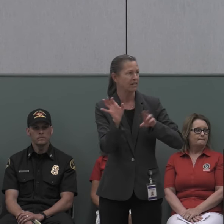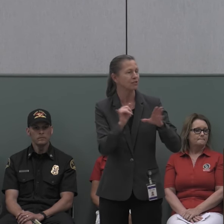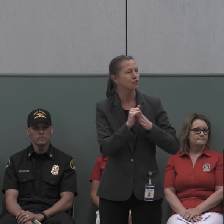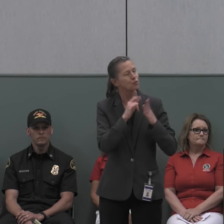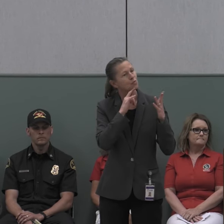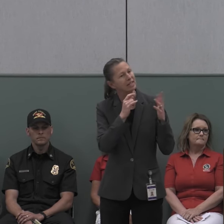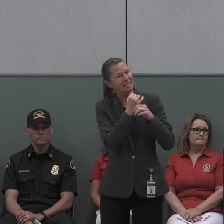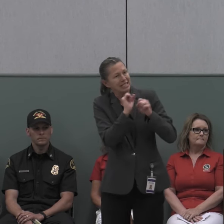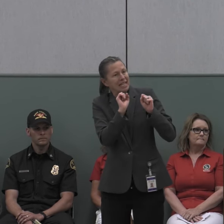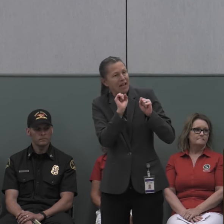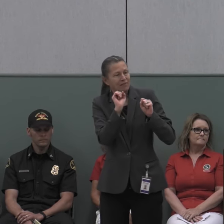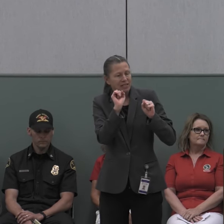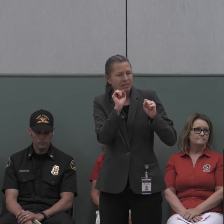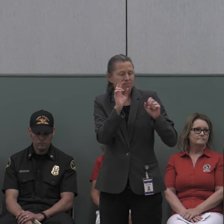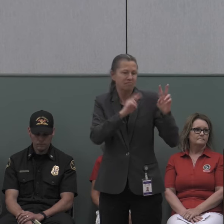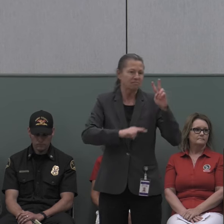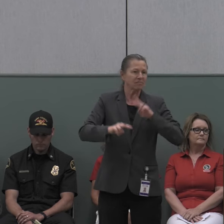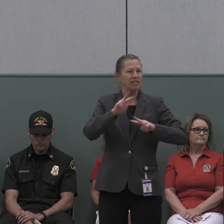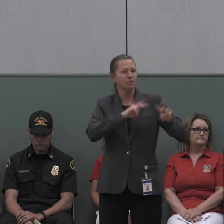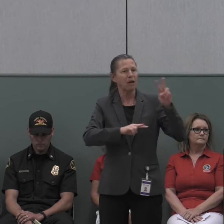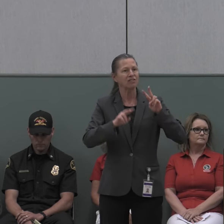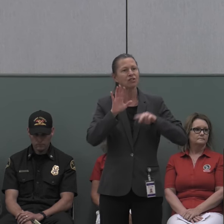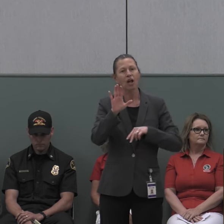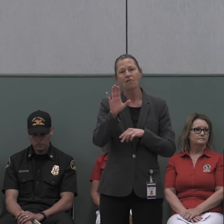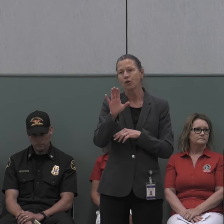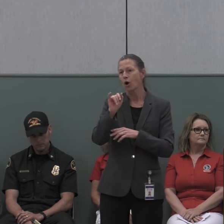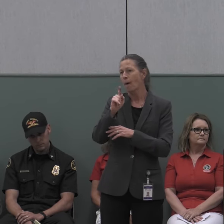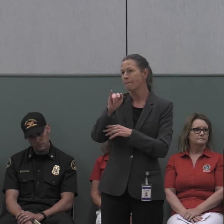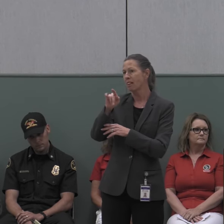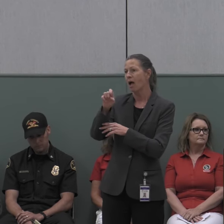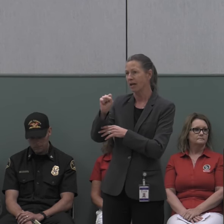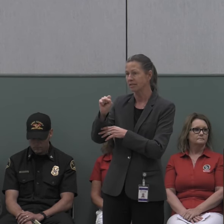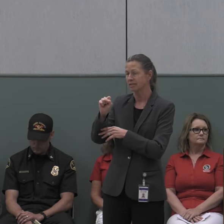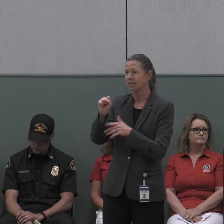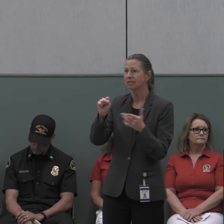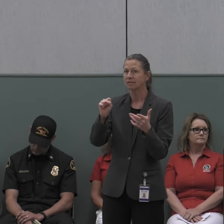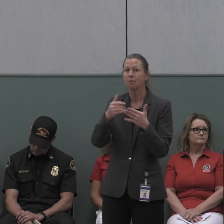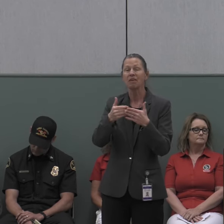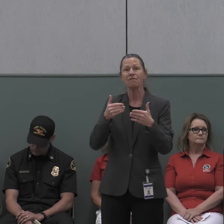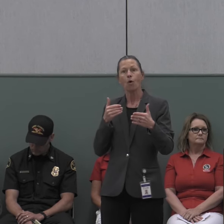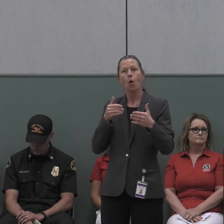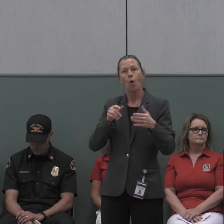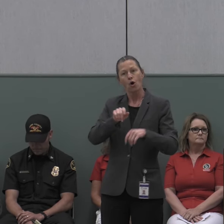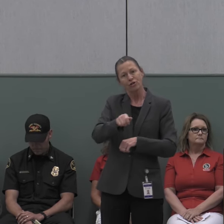your appliances and validate that you do not have any house line leaks when we turn your services back on.